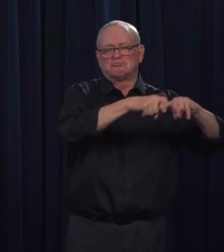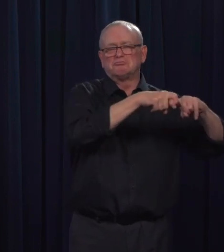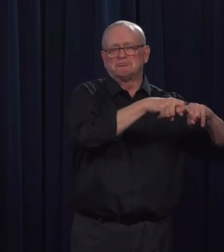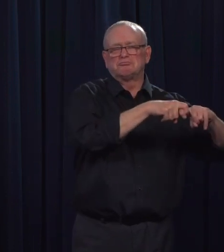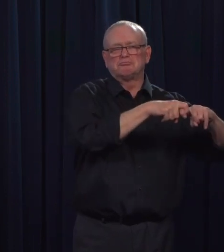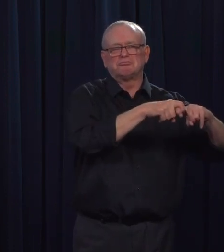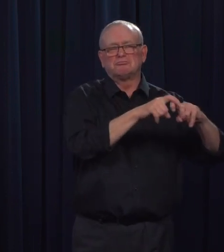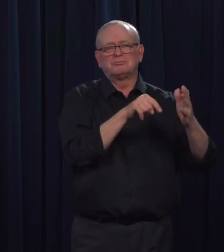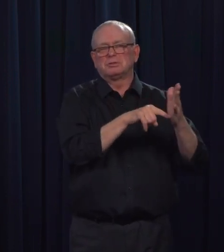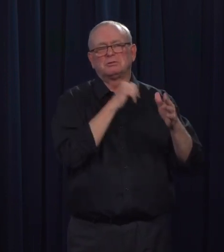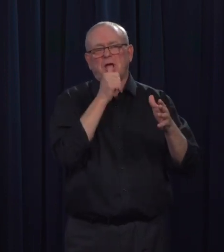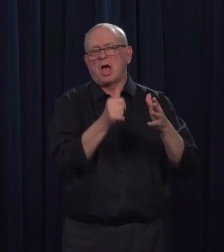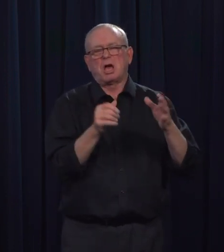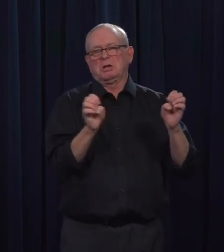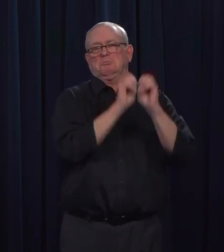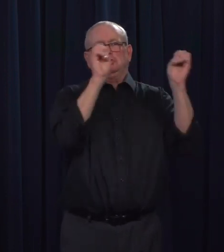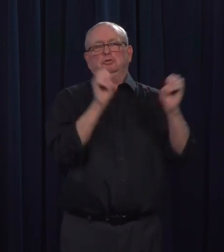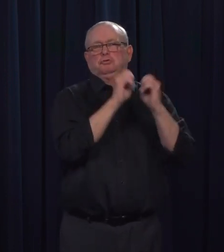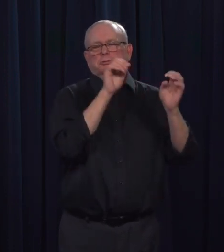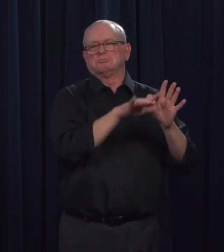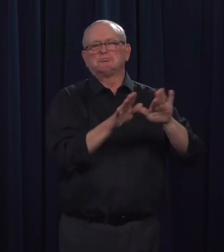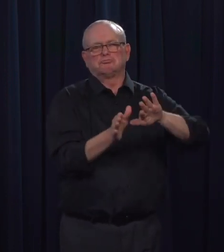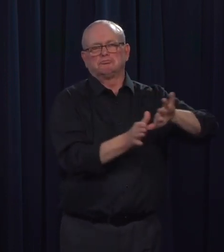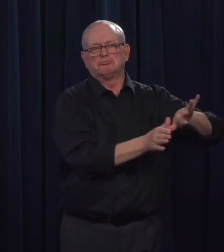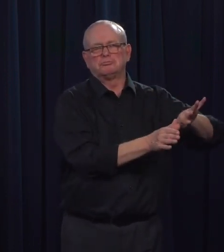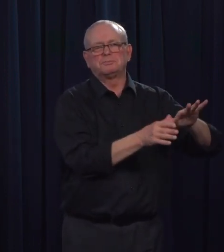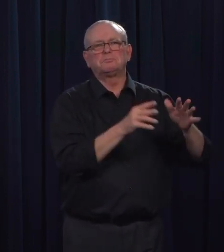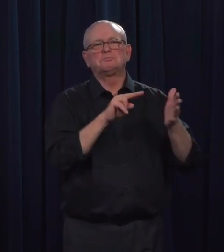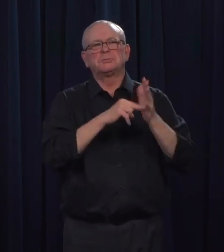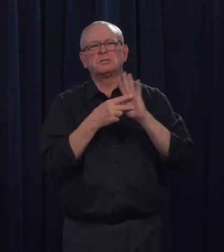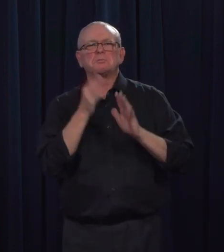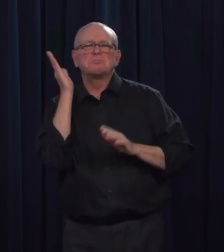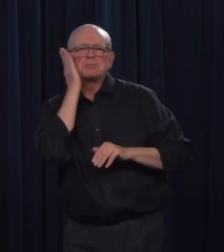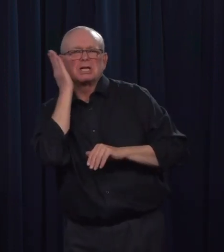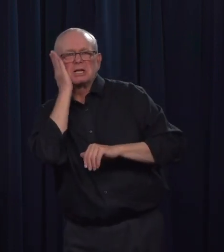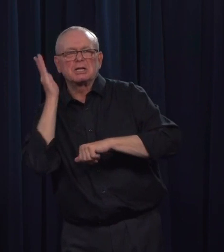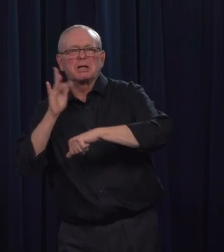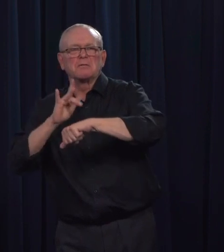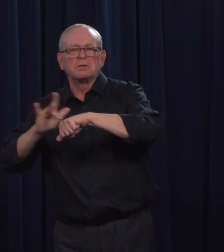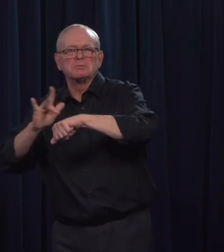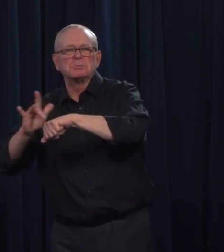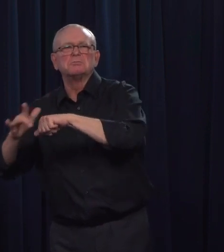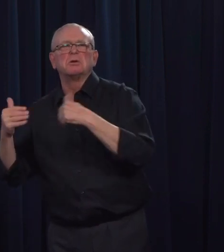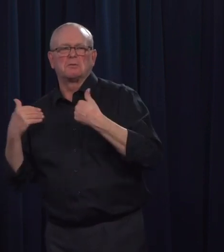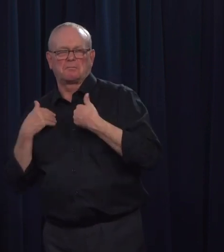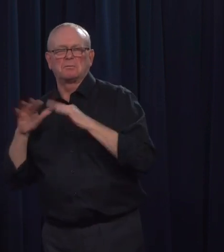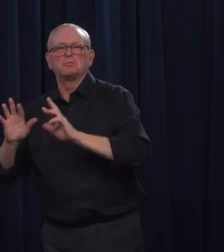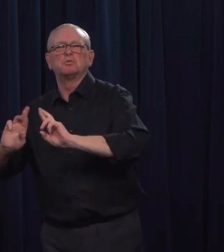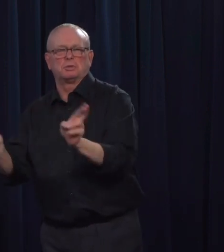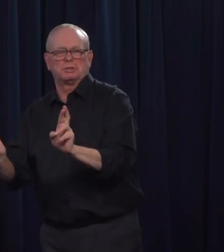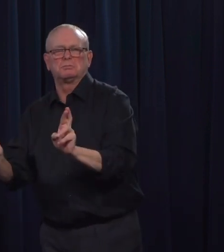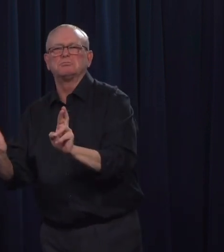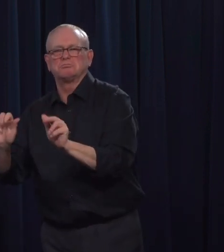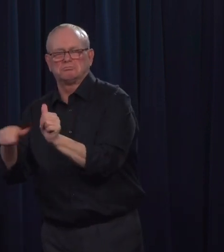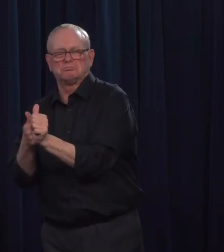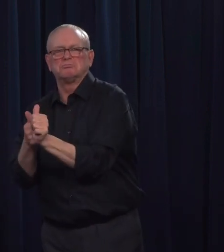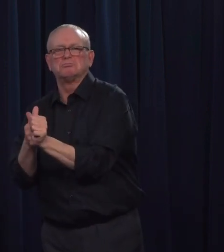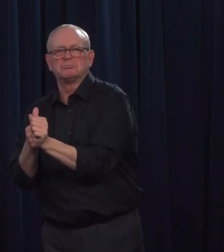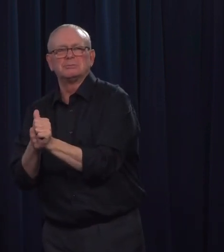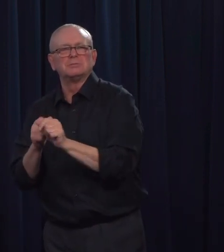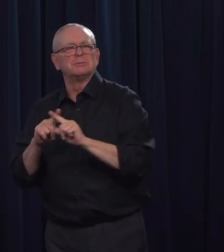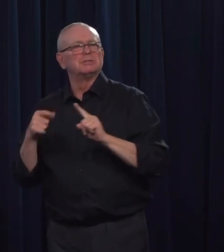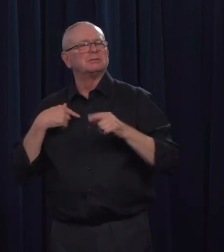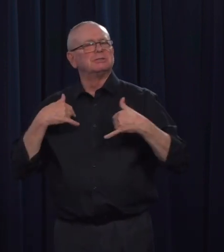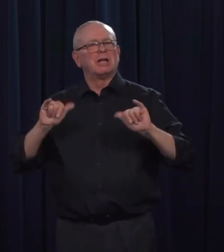up a significant number of beds. At the same time, we know we need to find additional beds, and our teams are